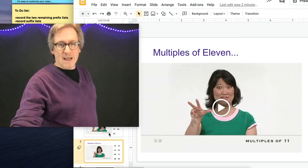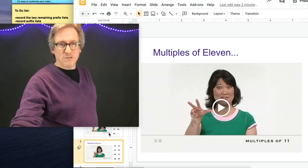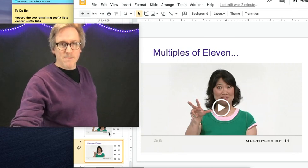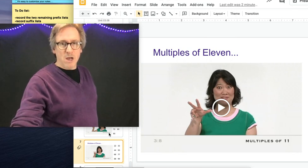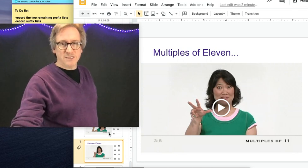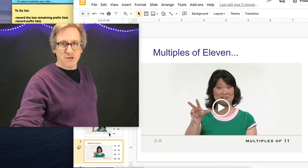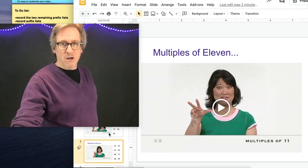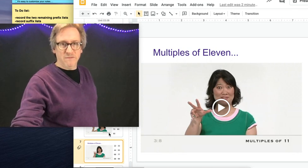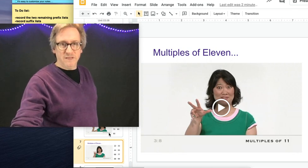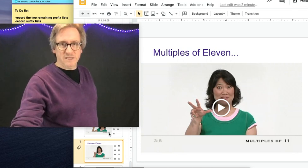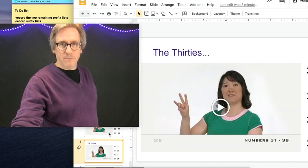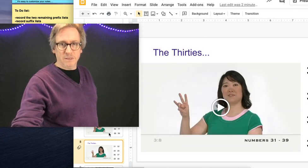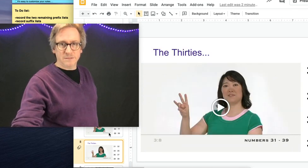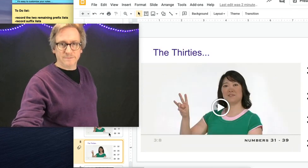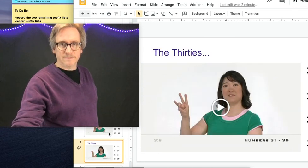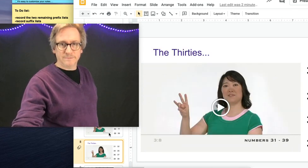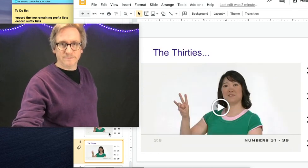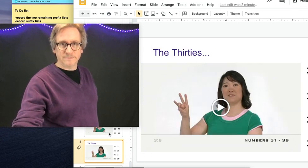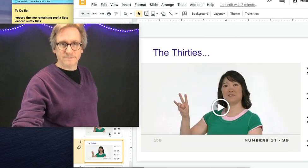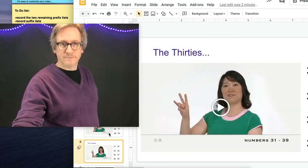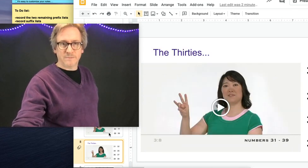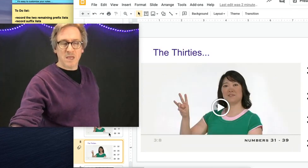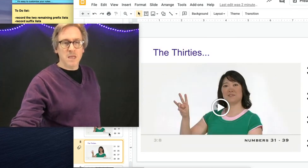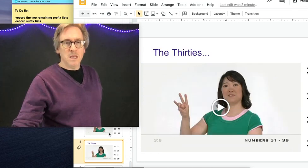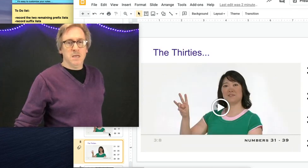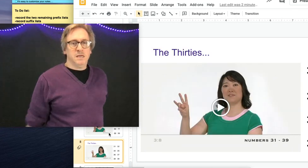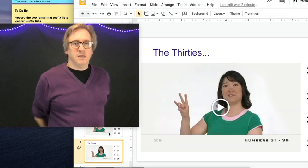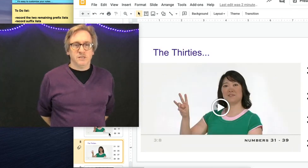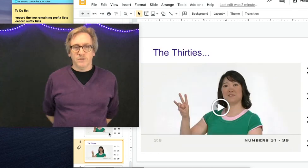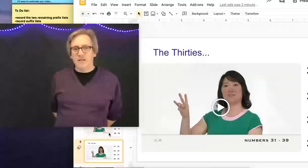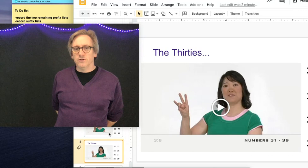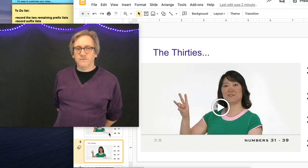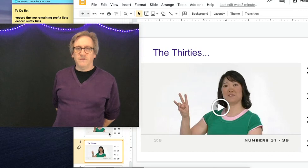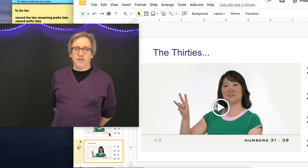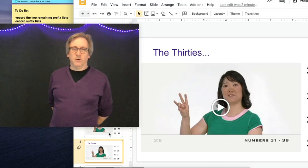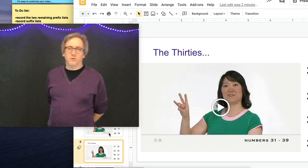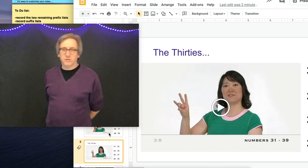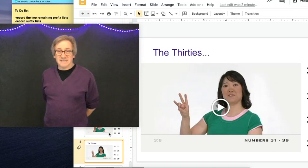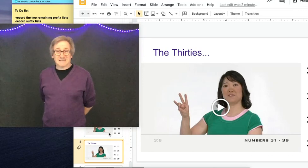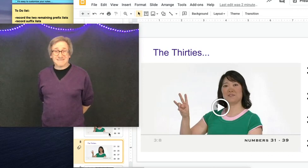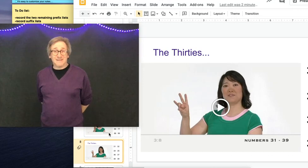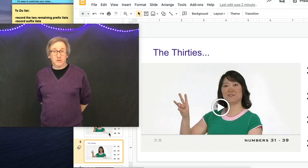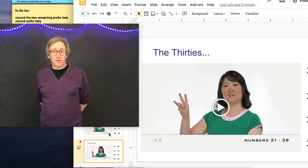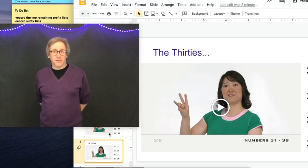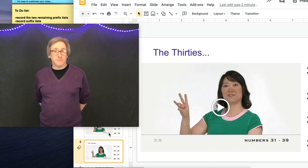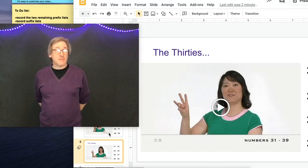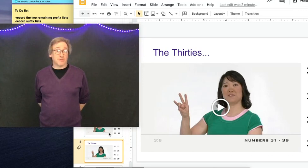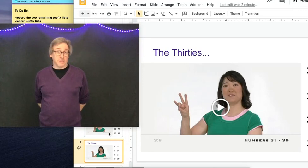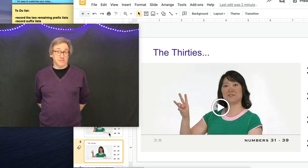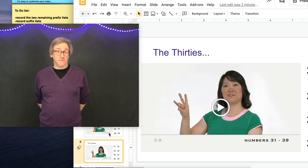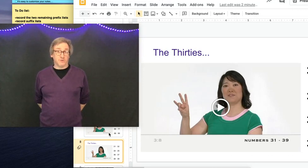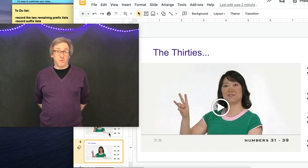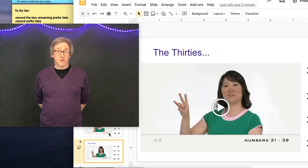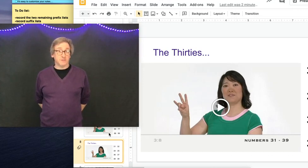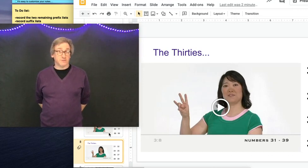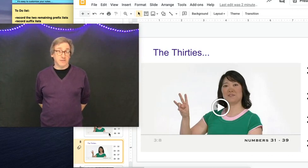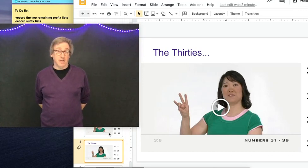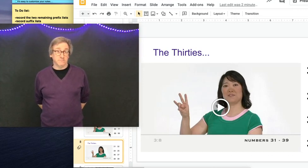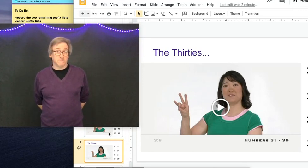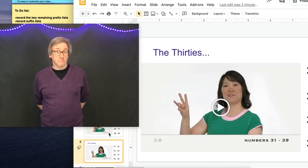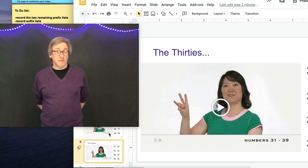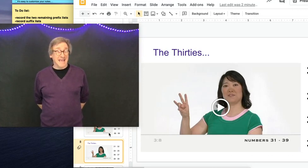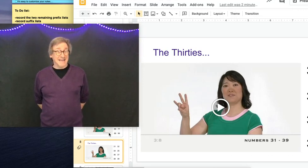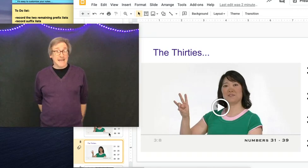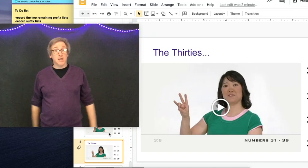spread out amongst all of these numbers. So then there's a video that starts out showing the 30s from 31 to